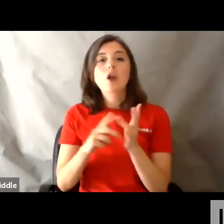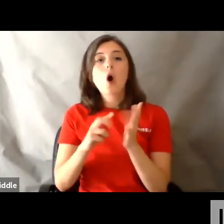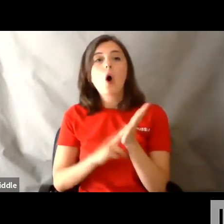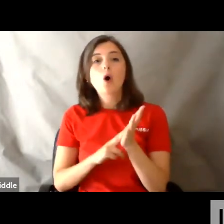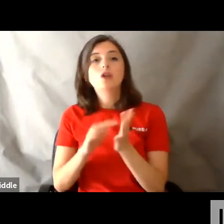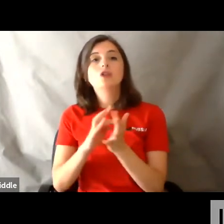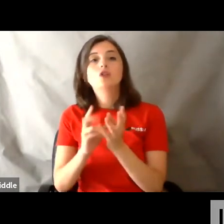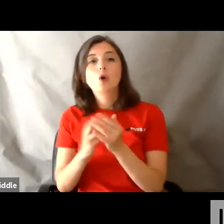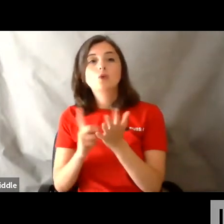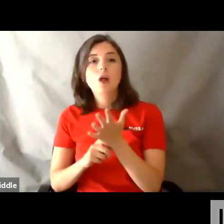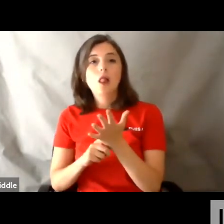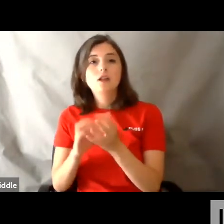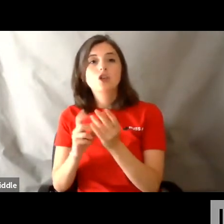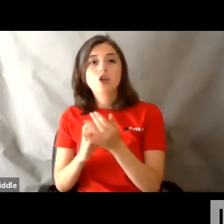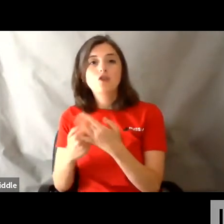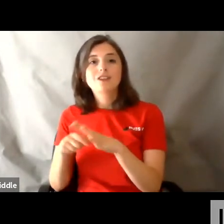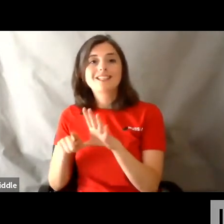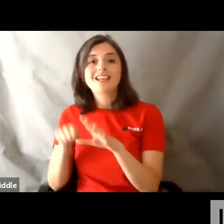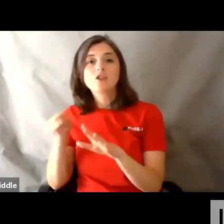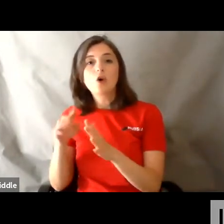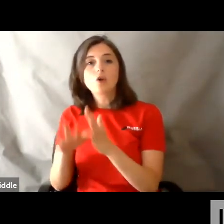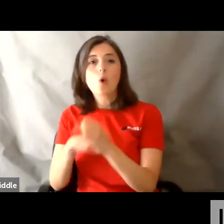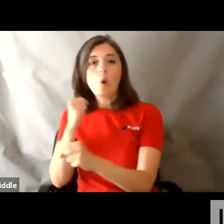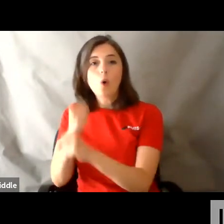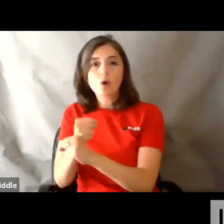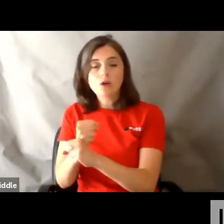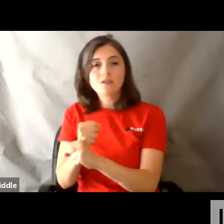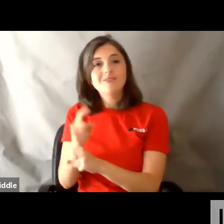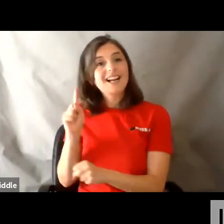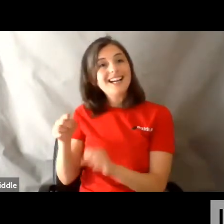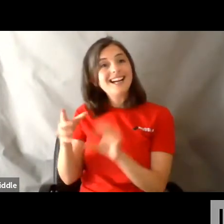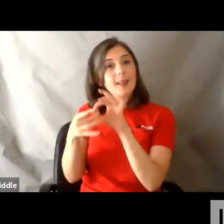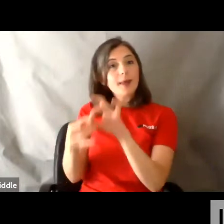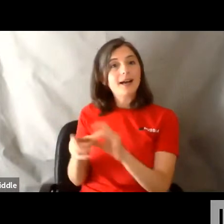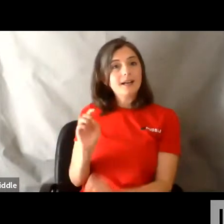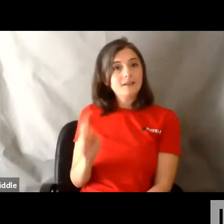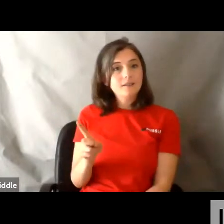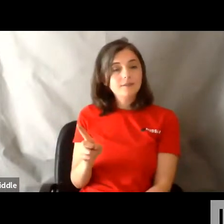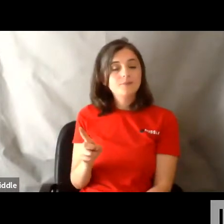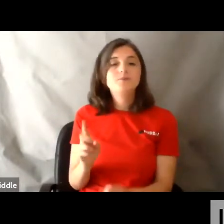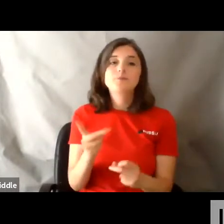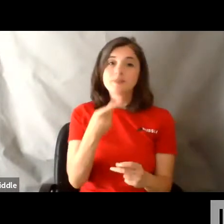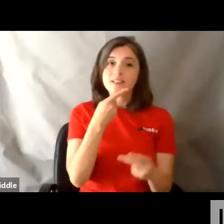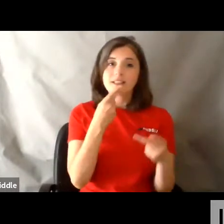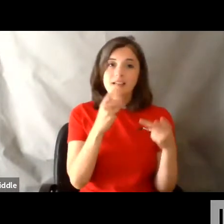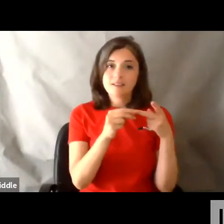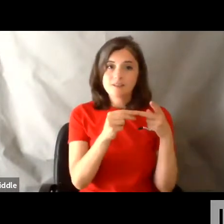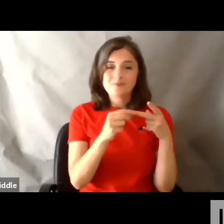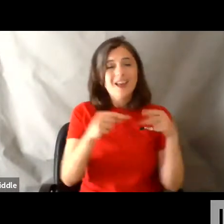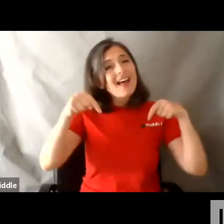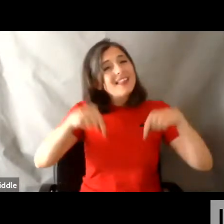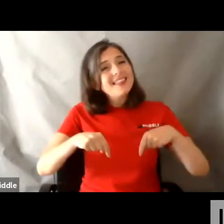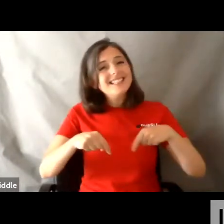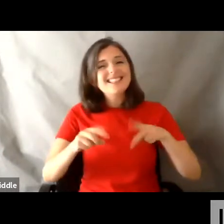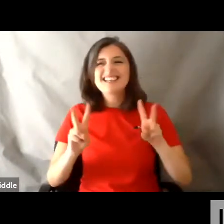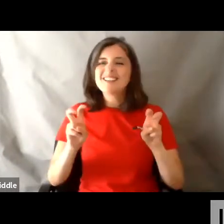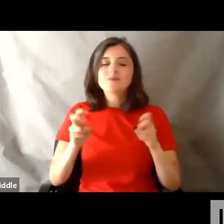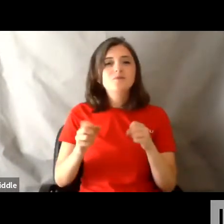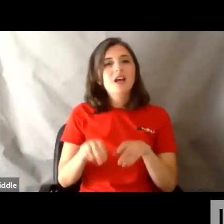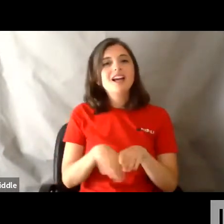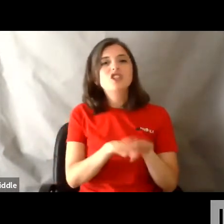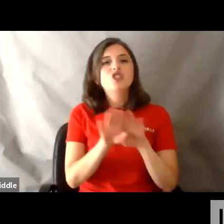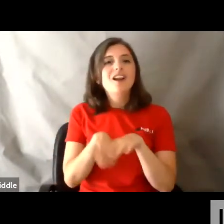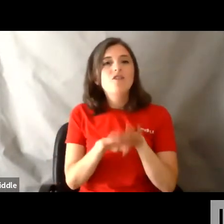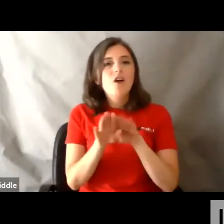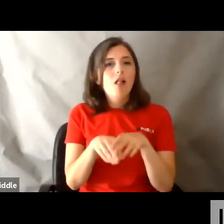www.commissiononsocialsecurity.org, and you'll see the link there. Secondly, this event has given a general overview, but we'd love to do more smaller